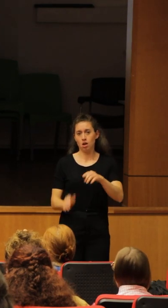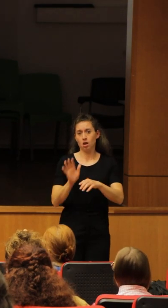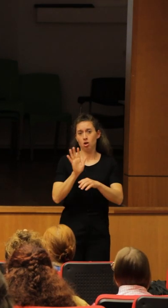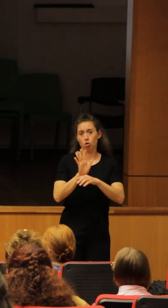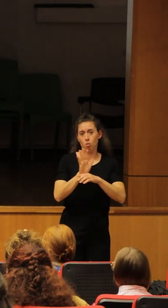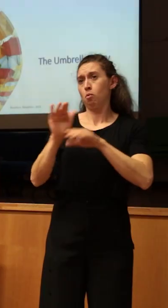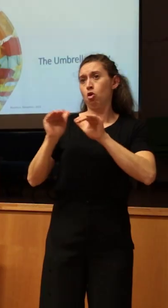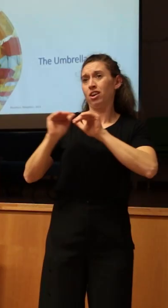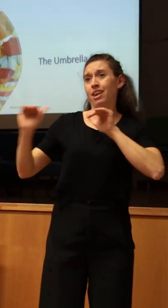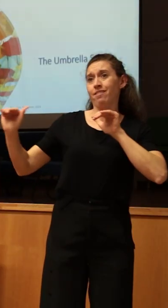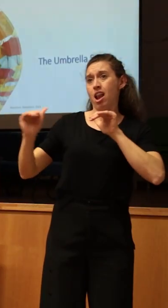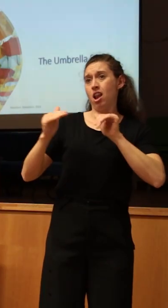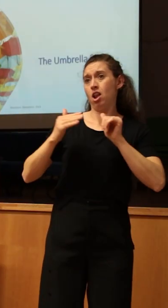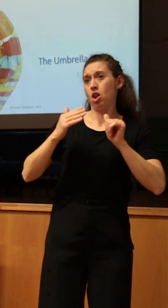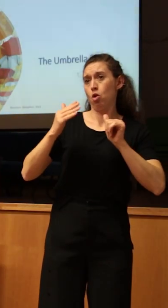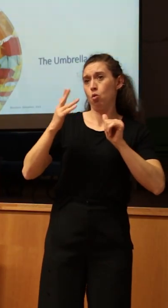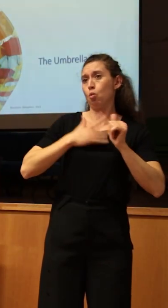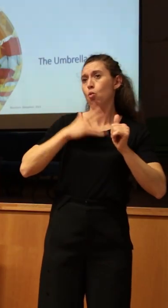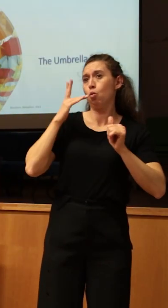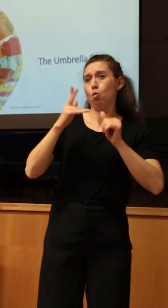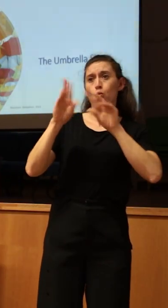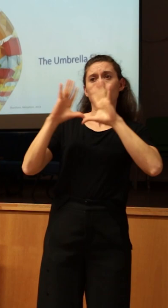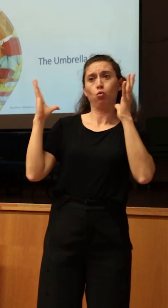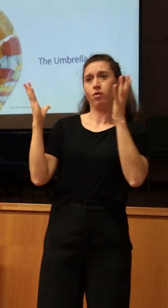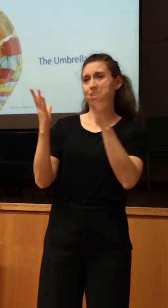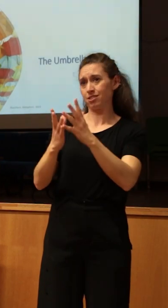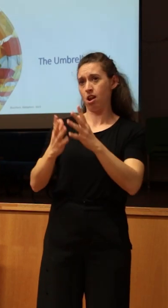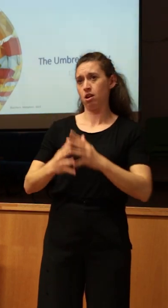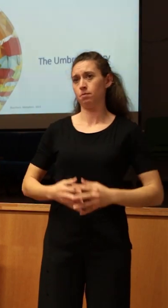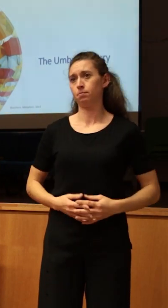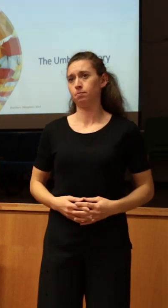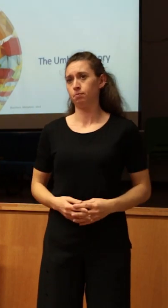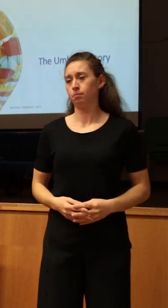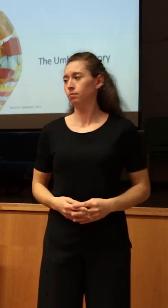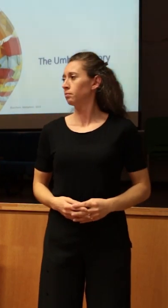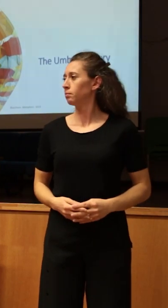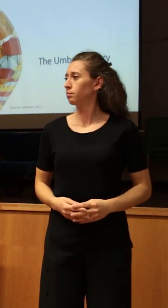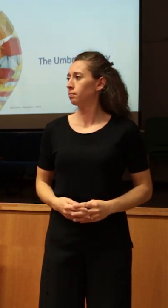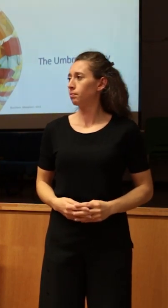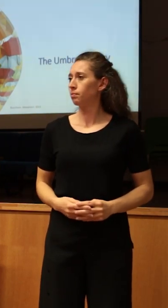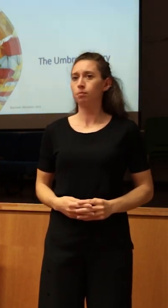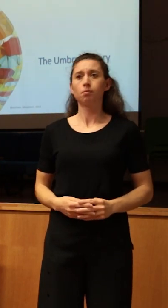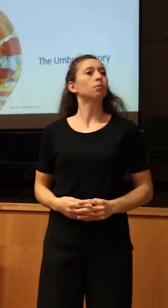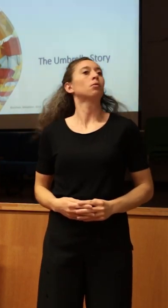It's like the universal level. But what is that? What is that exactly? The babies. Pero qué.